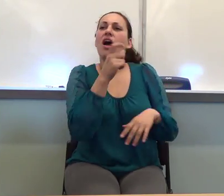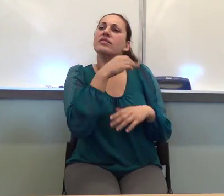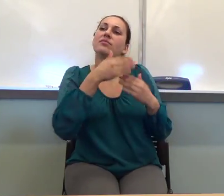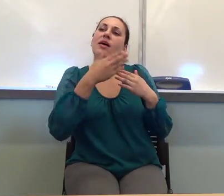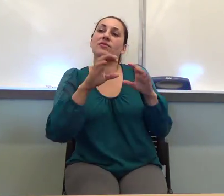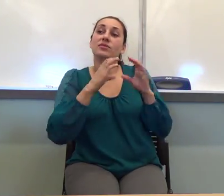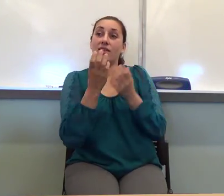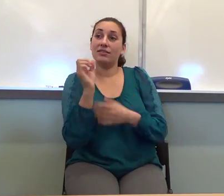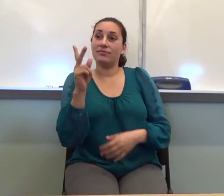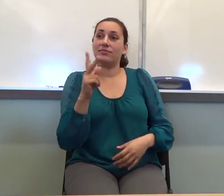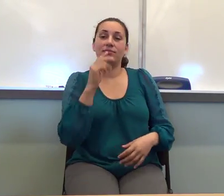Coca-Cola is